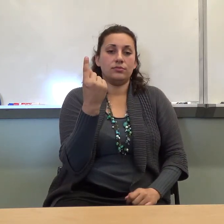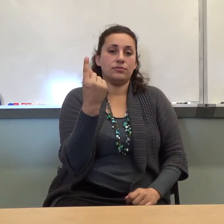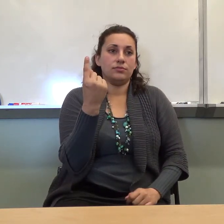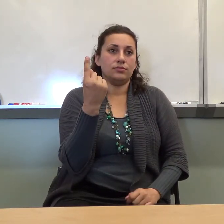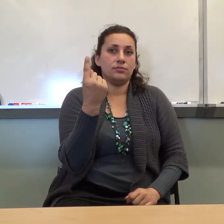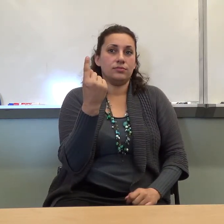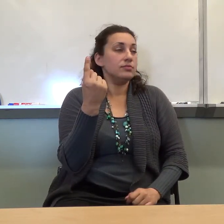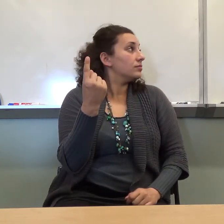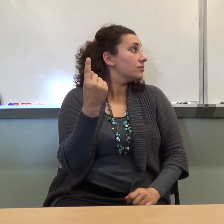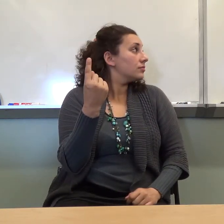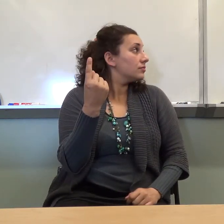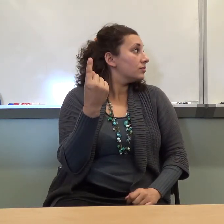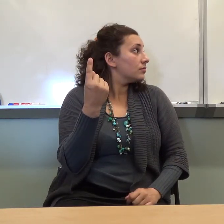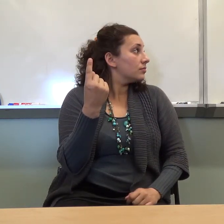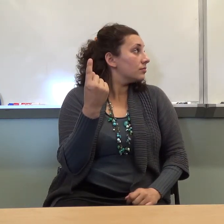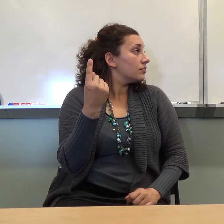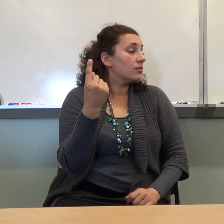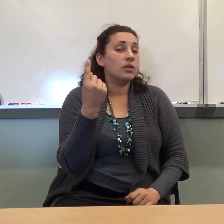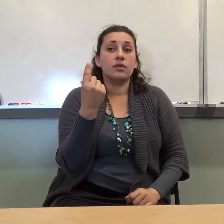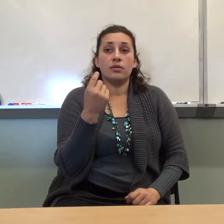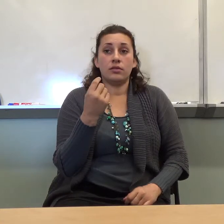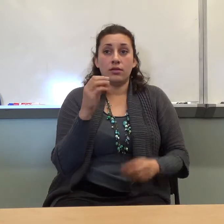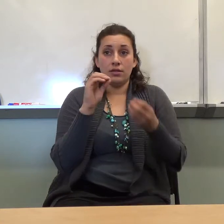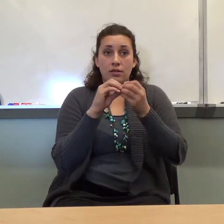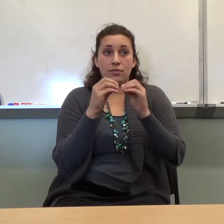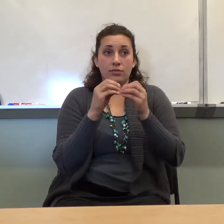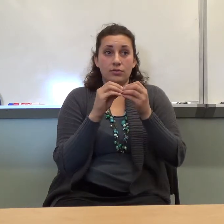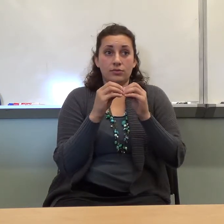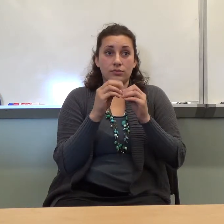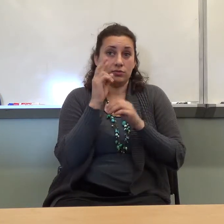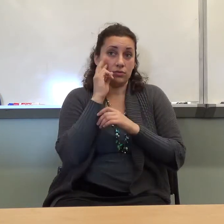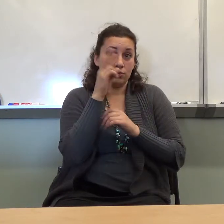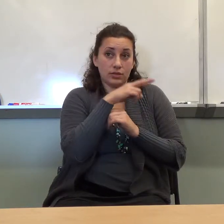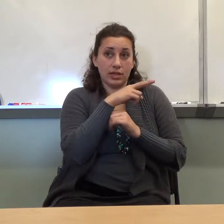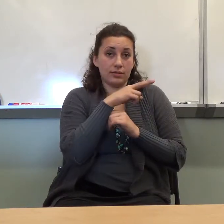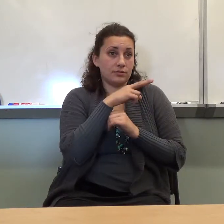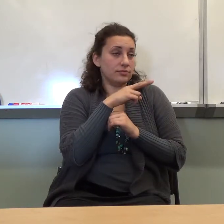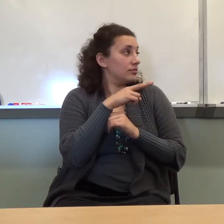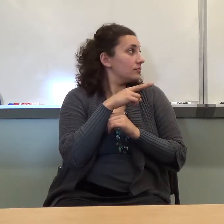And the numbers we're going to look at now go like this. They give us